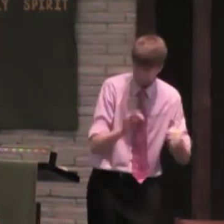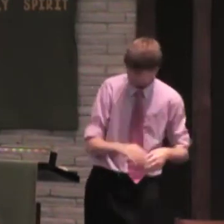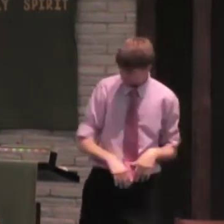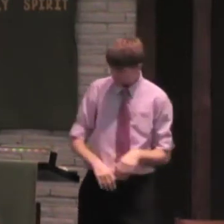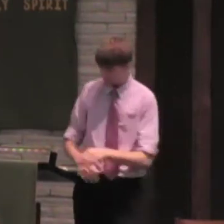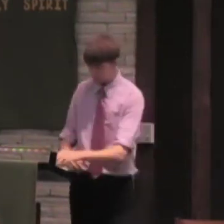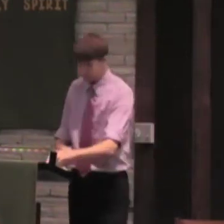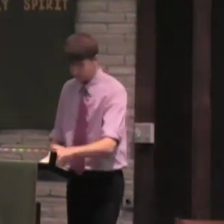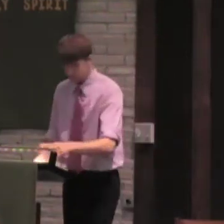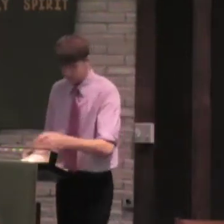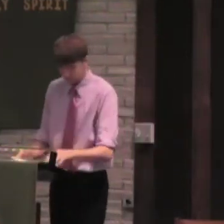go through.